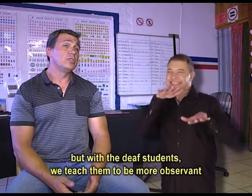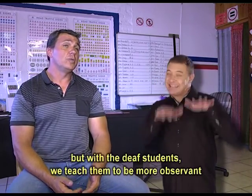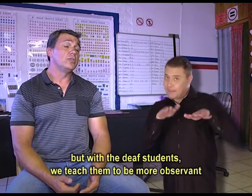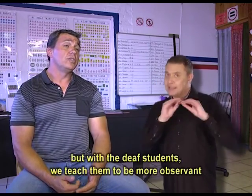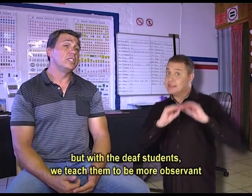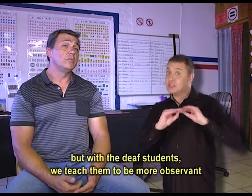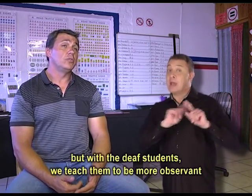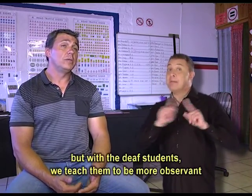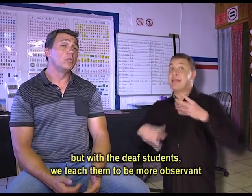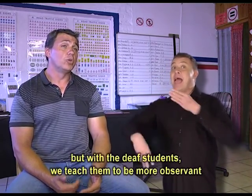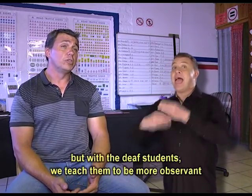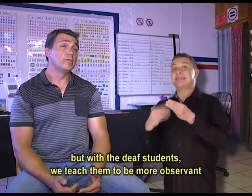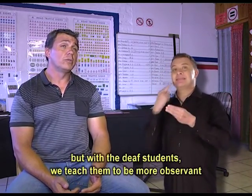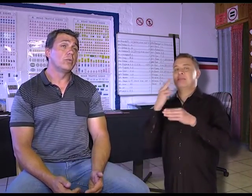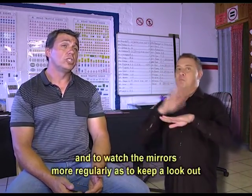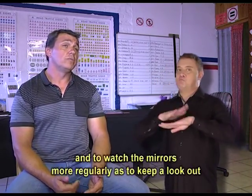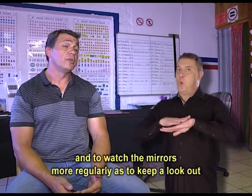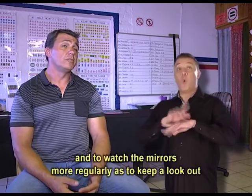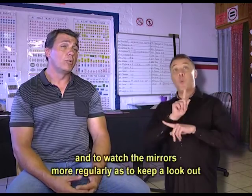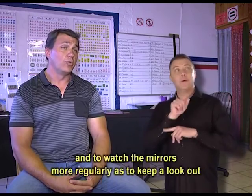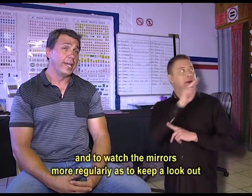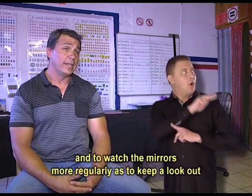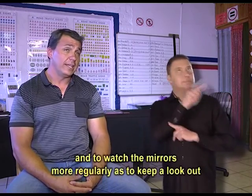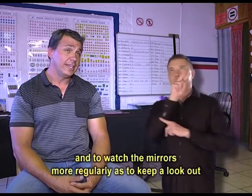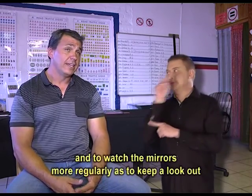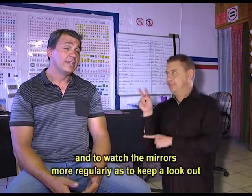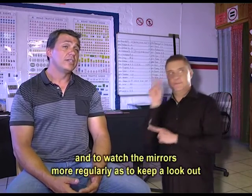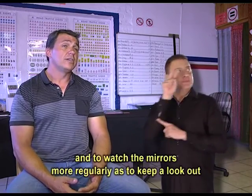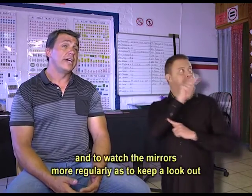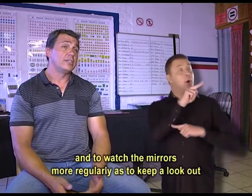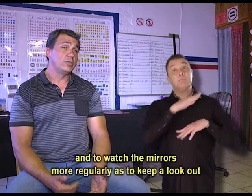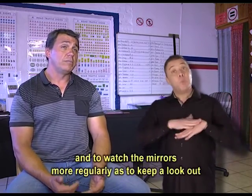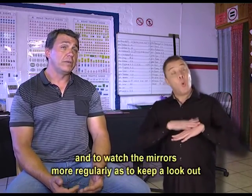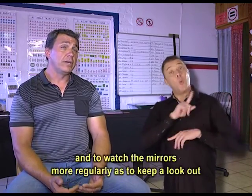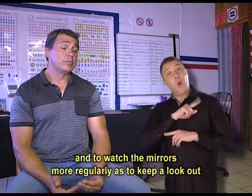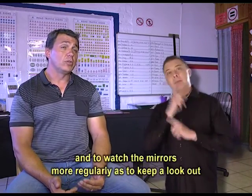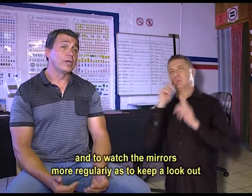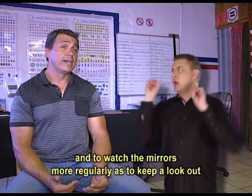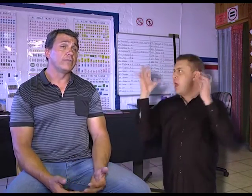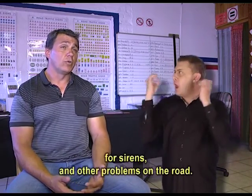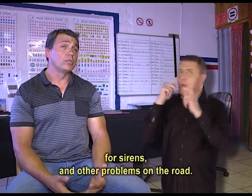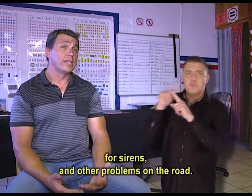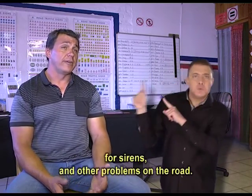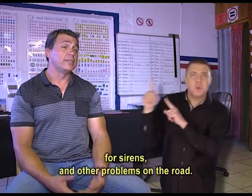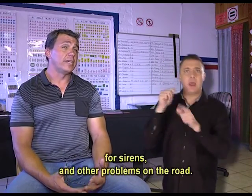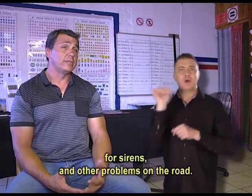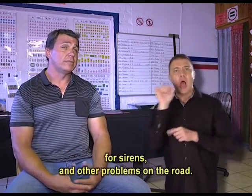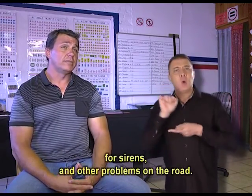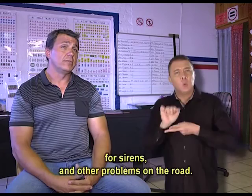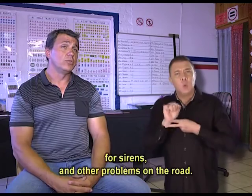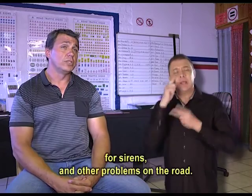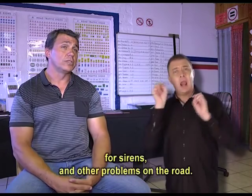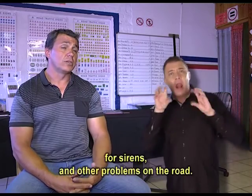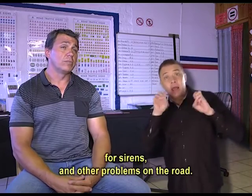deaf students we do teach them to be more observant, watching mirrors more regularly, as to be able to look out for sirens